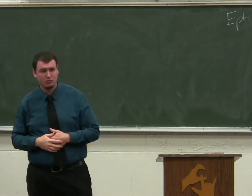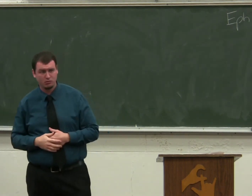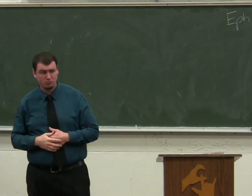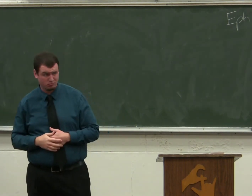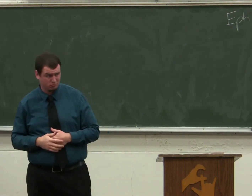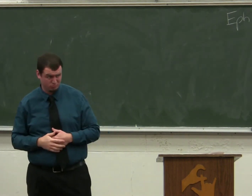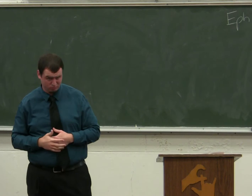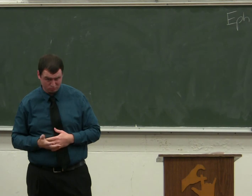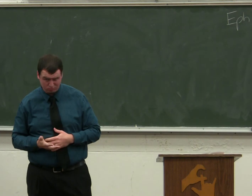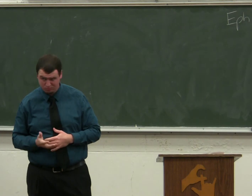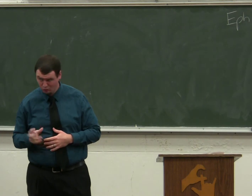anybody.